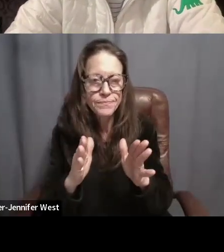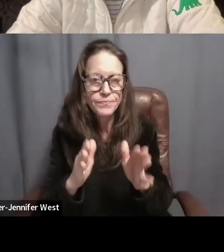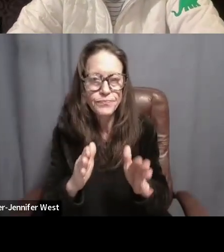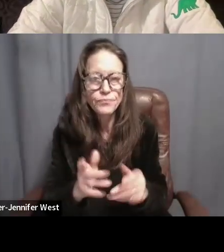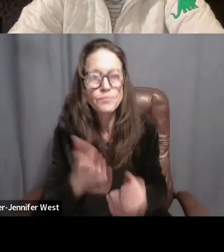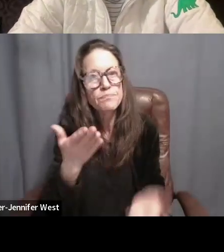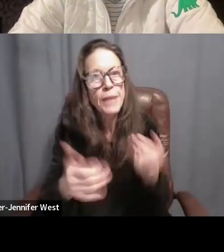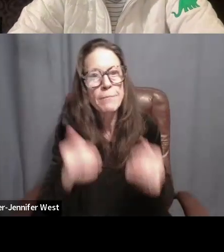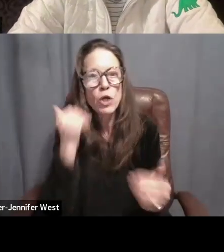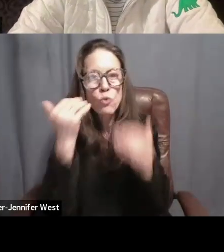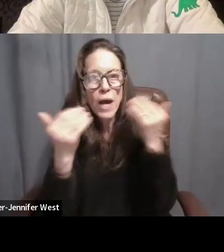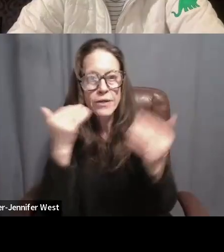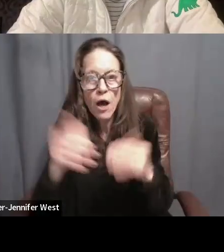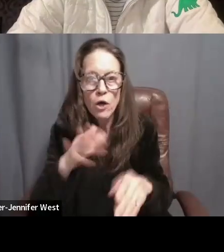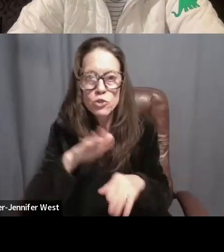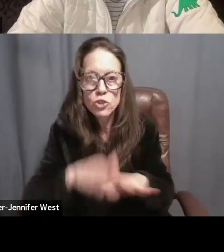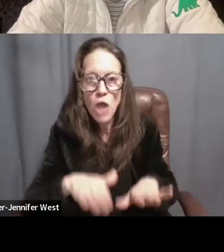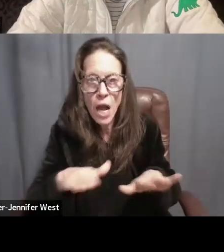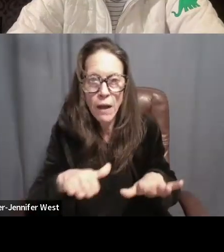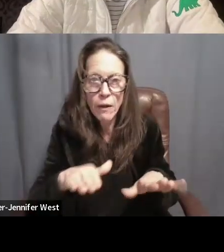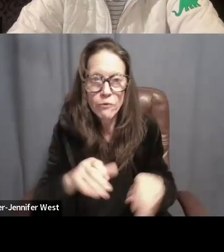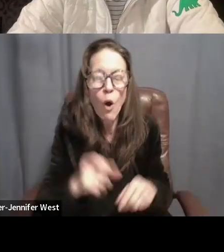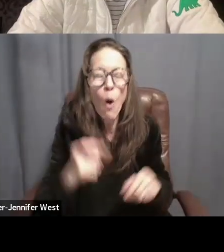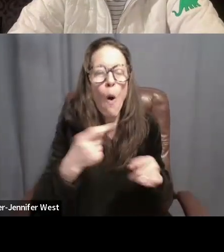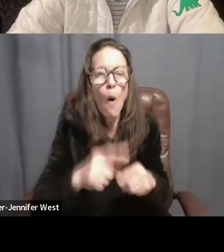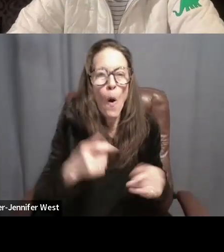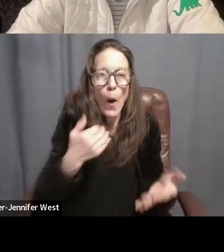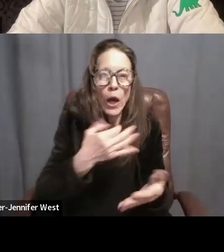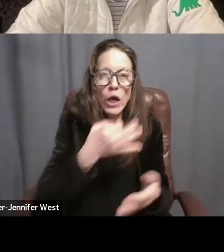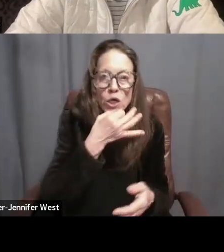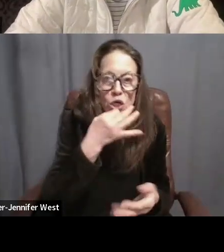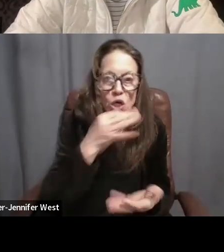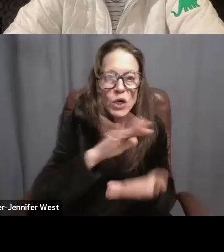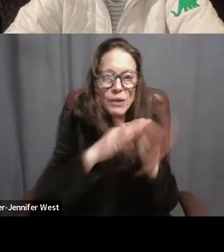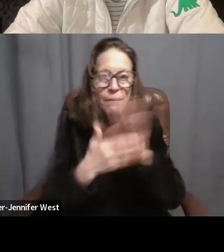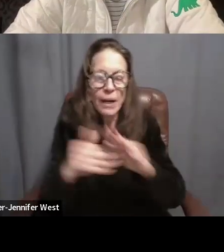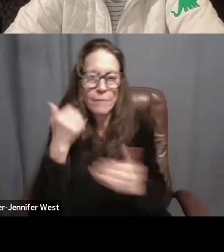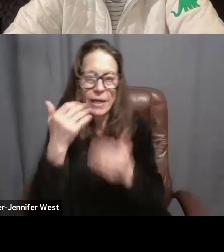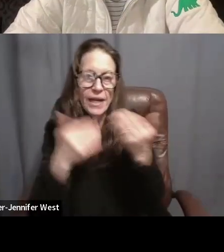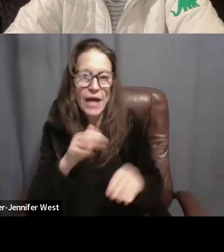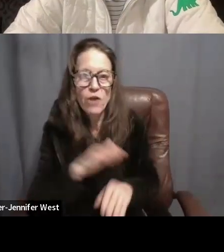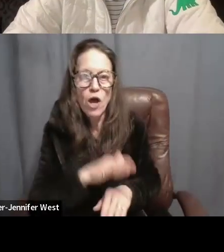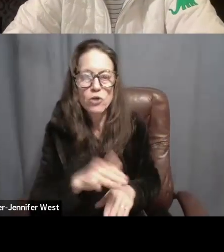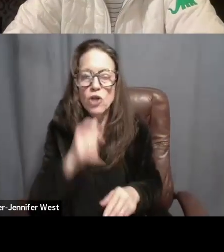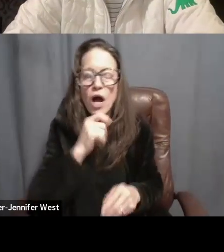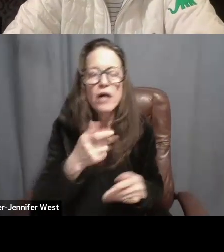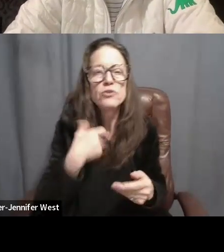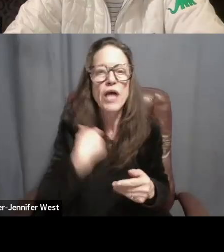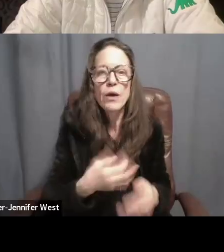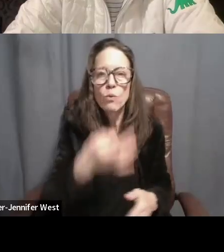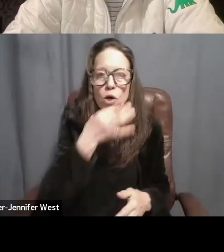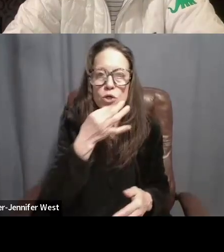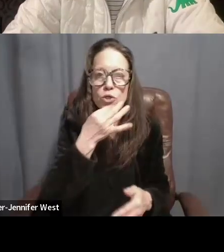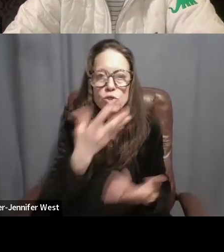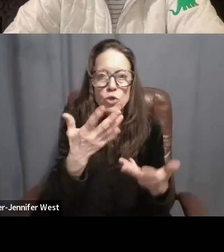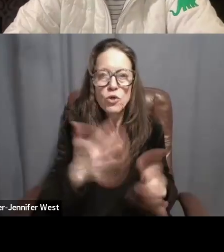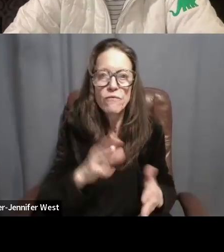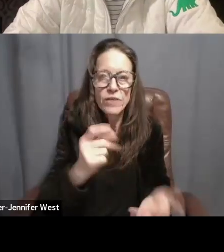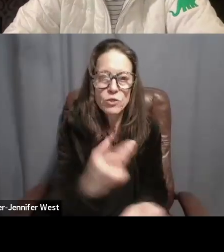adult child is finishing high school and transitioning to adult